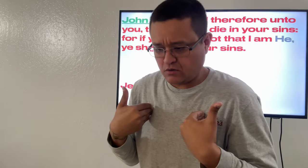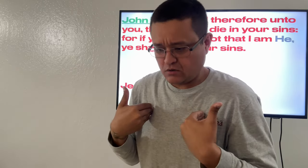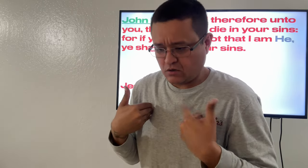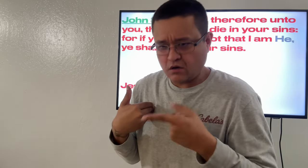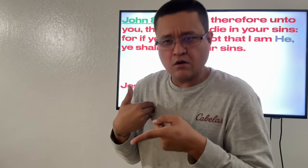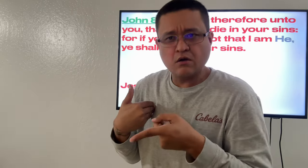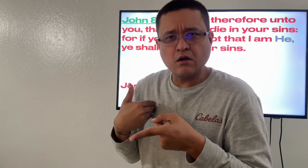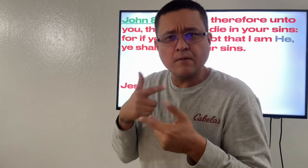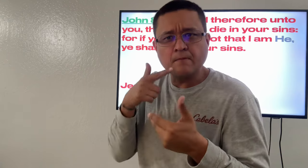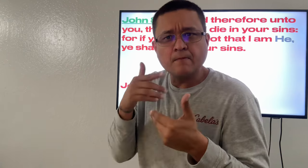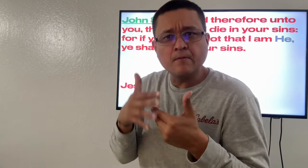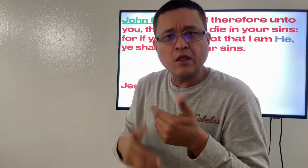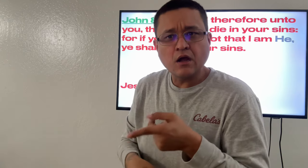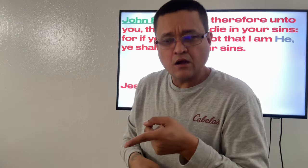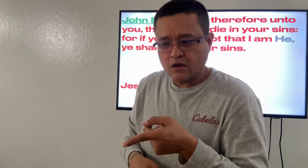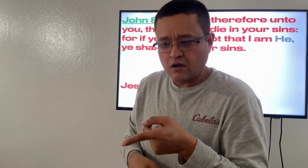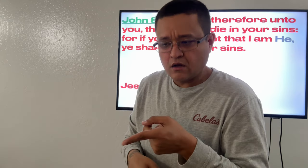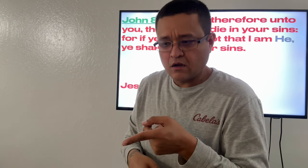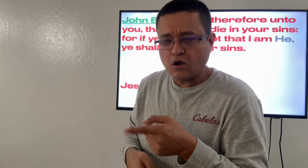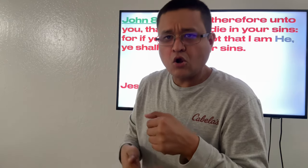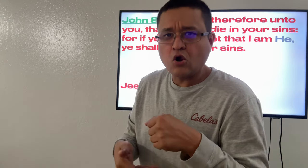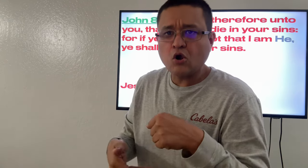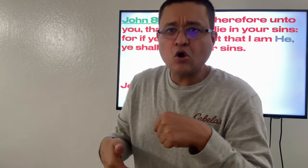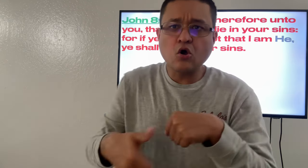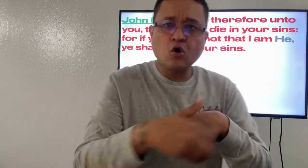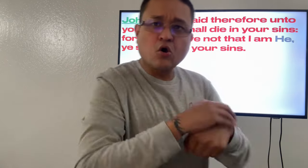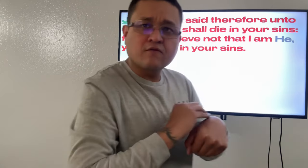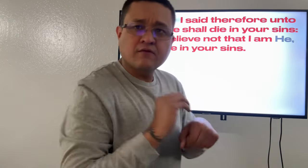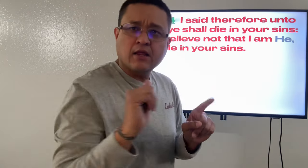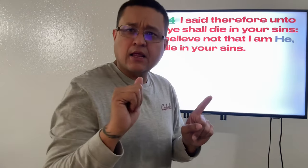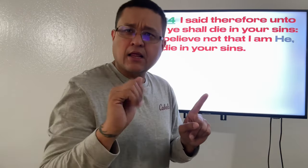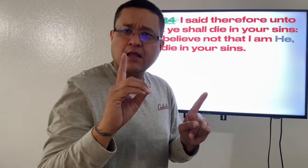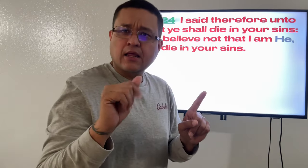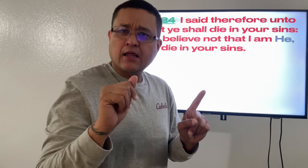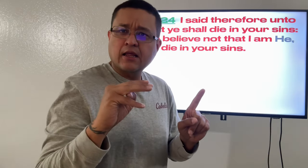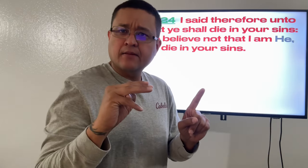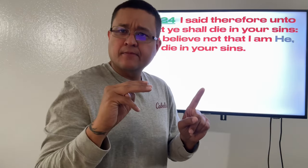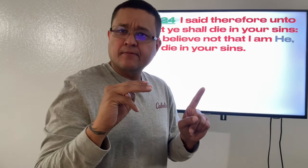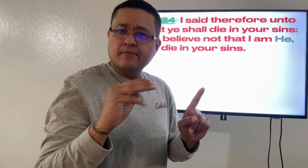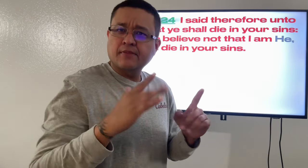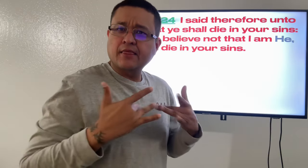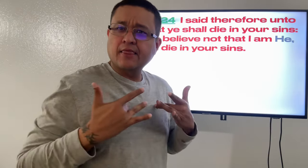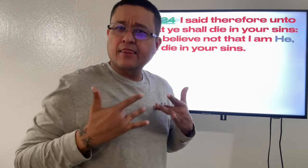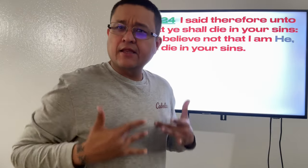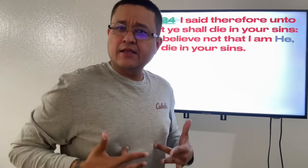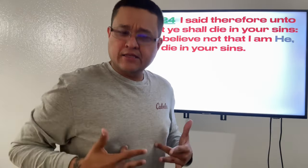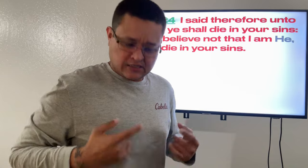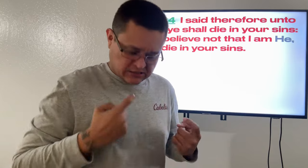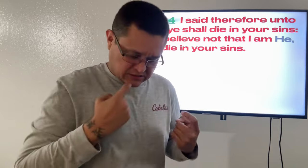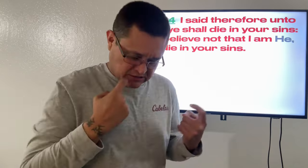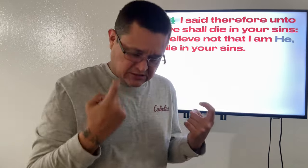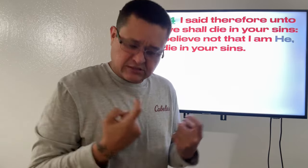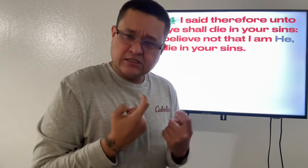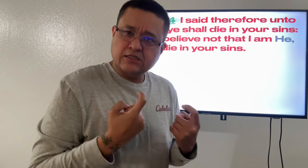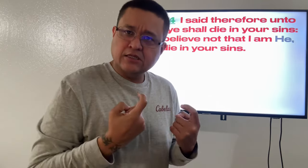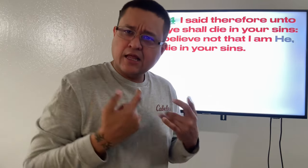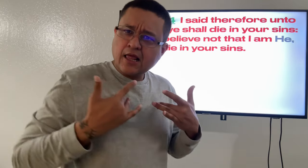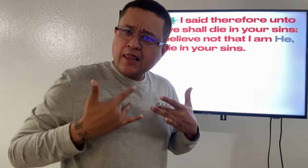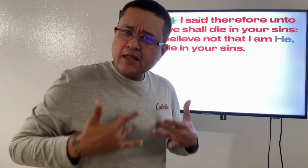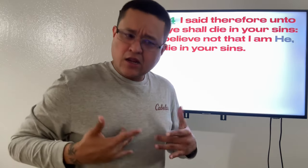They had to kill an animal for their blood sacrifice to cover their sin. They had to use the fur